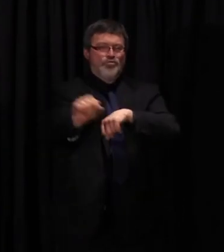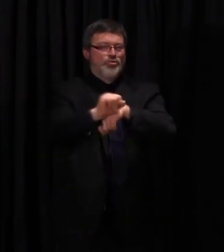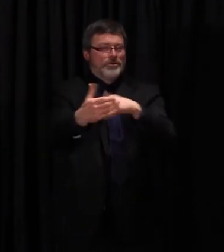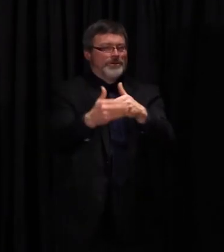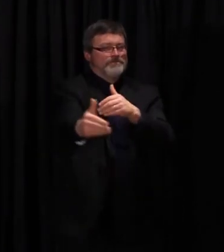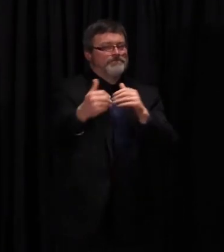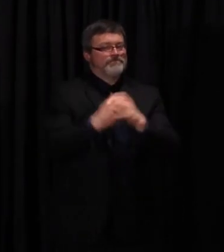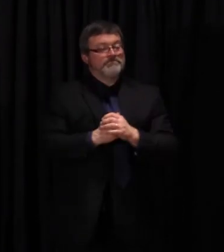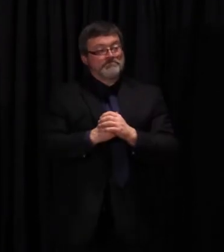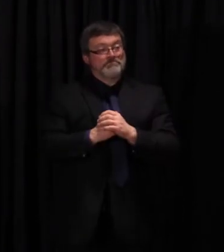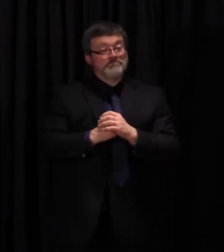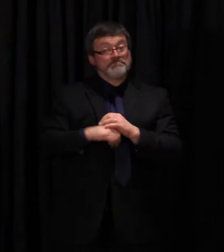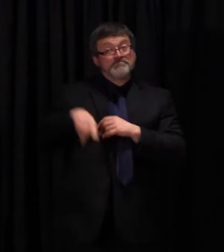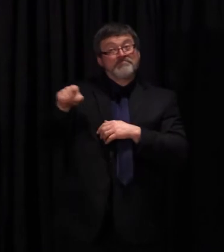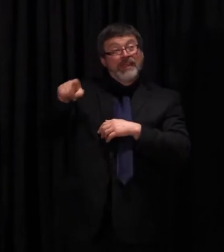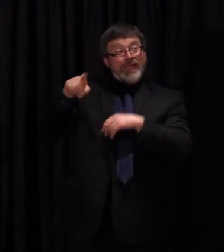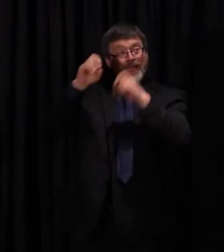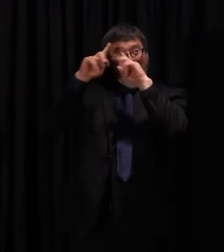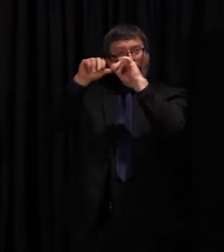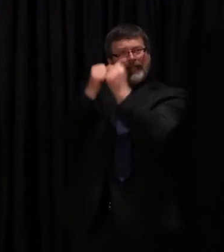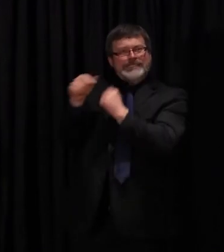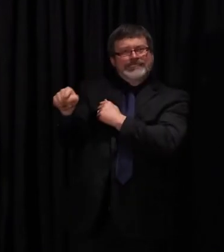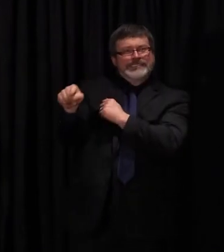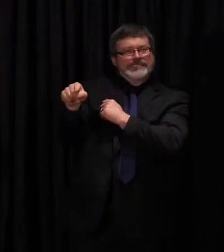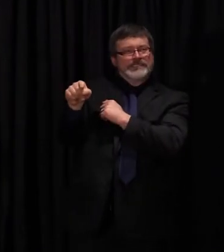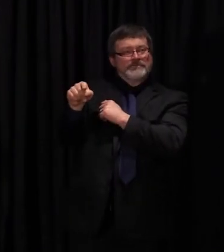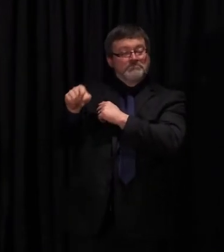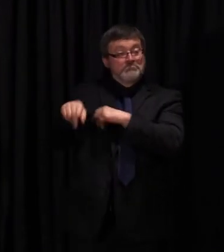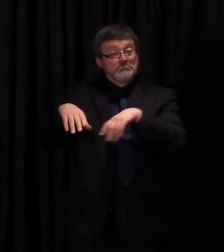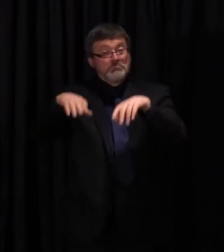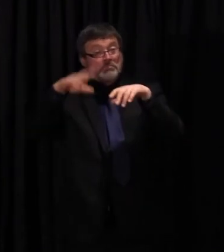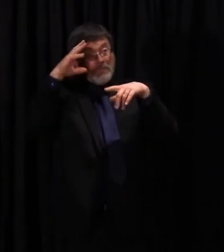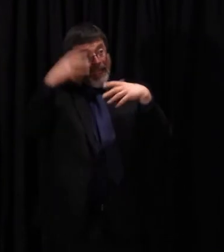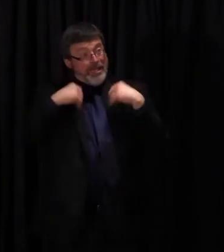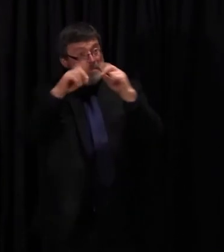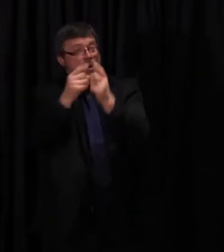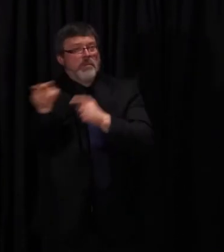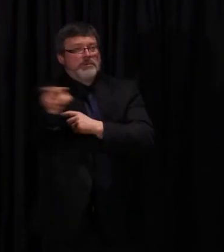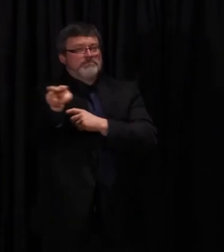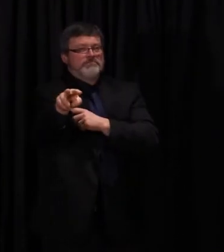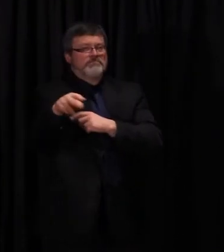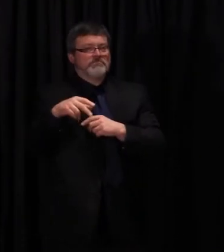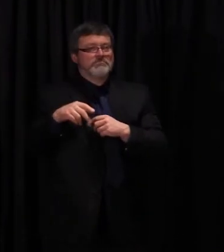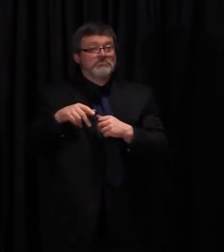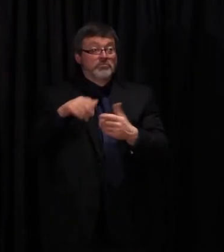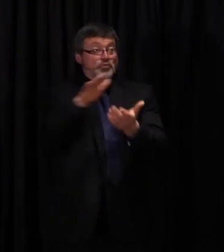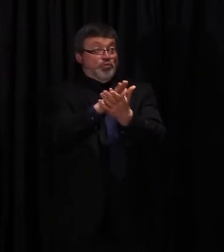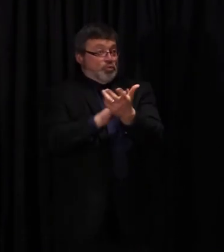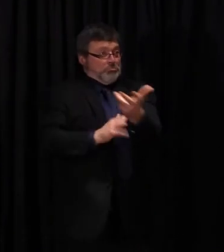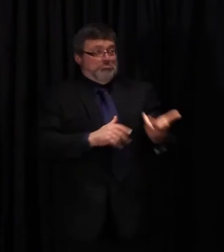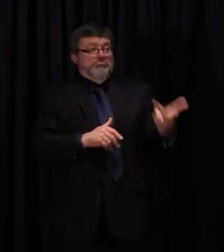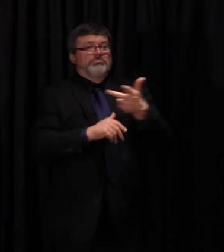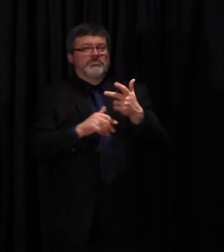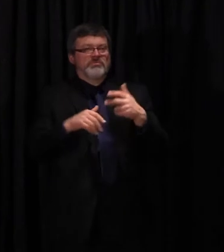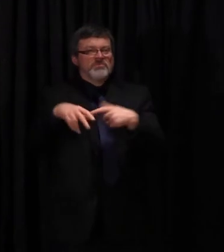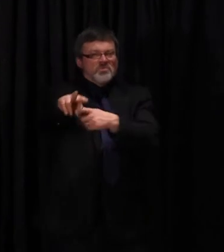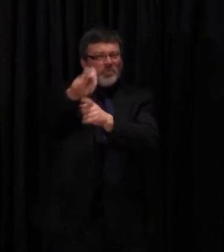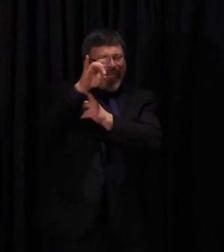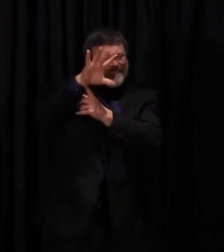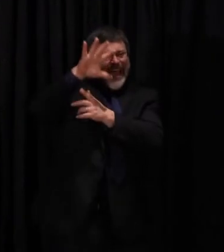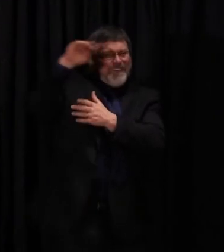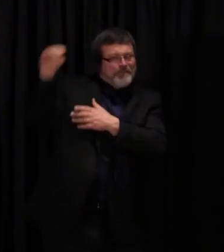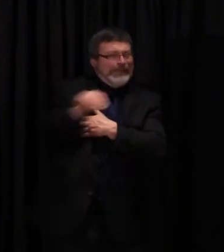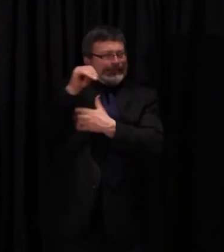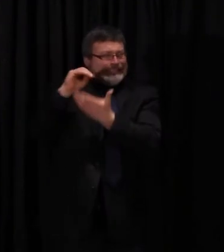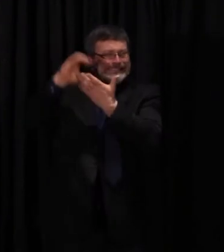Education, Department of Mental Health, and schools are putting $285 million in recovery dollars to